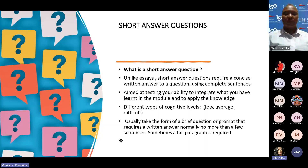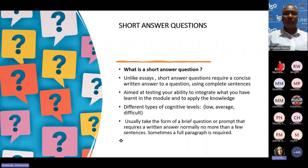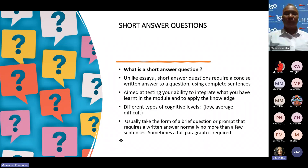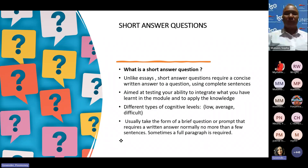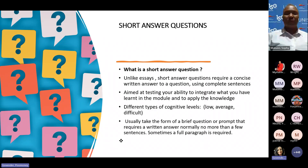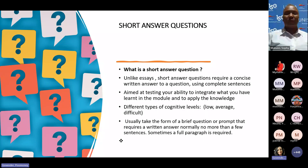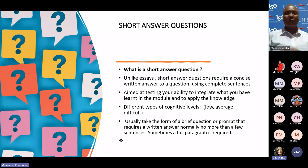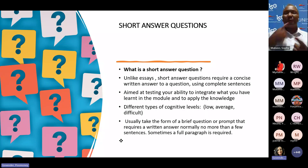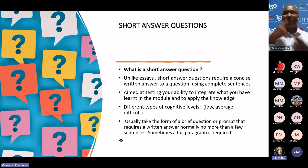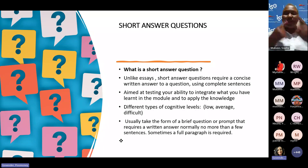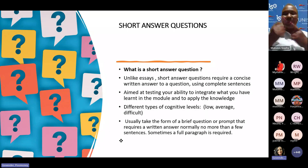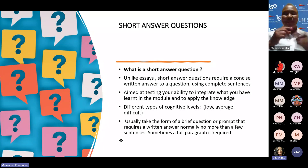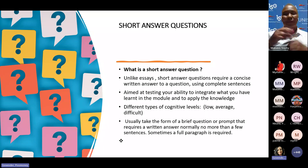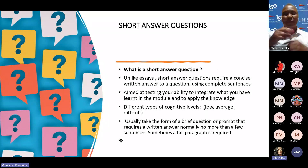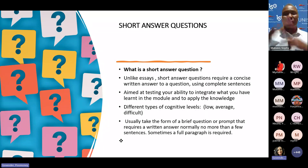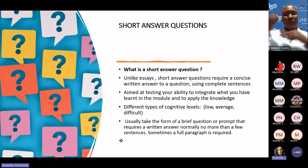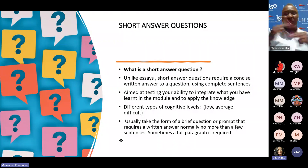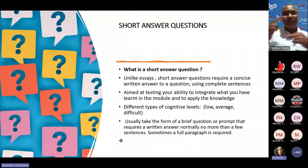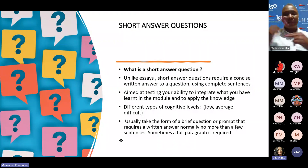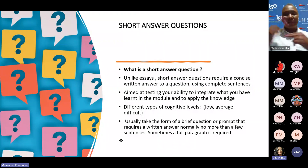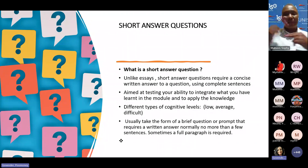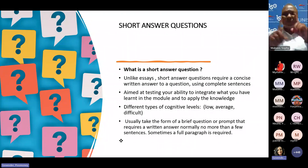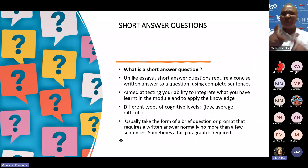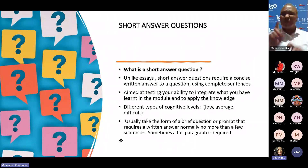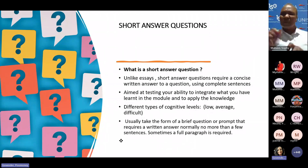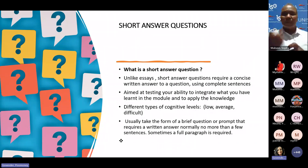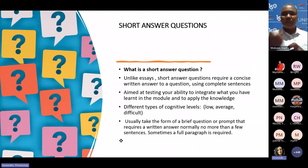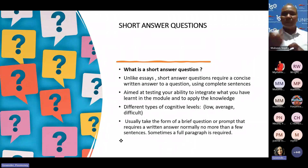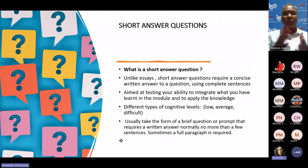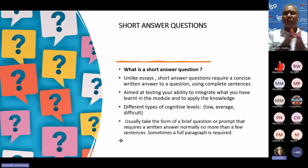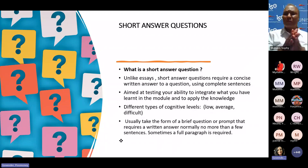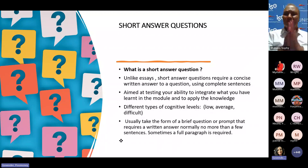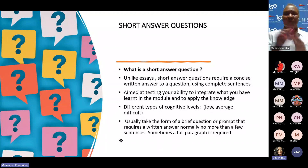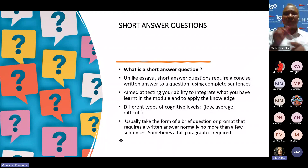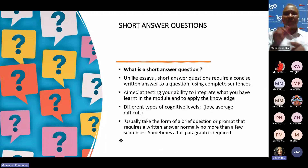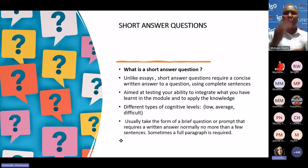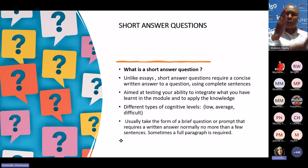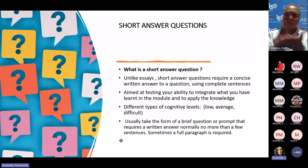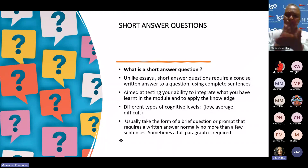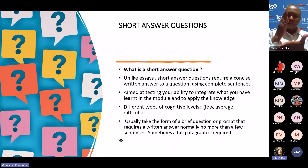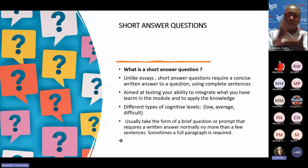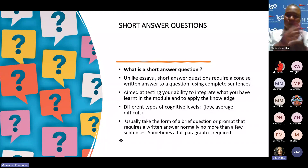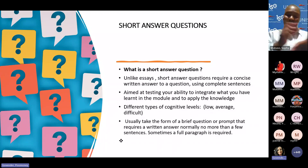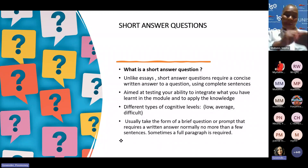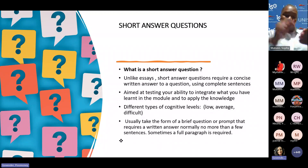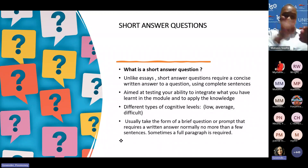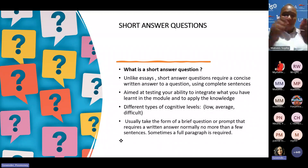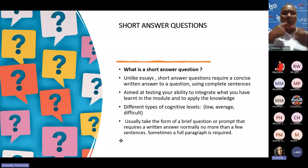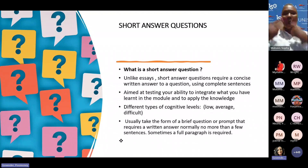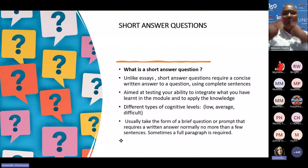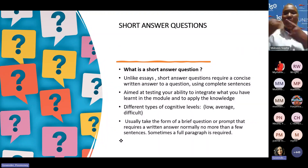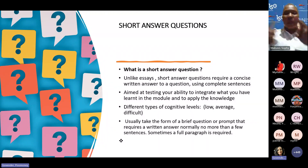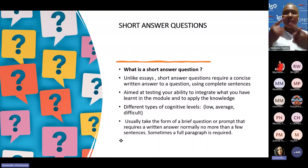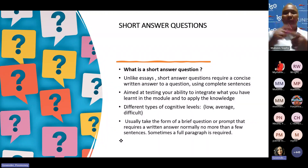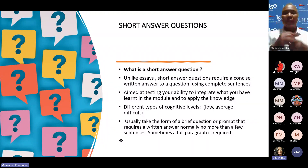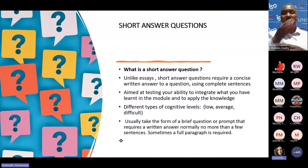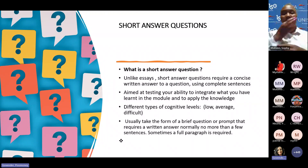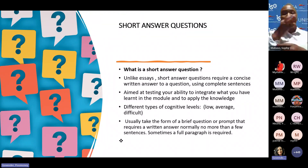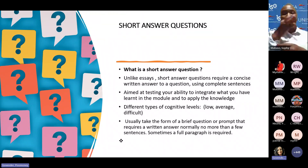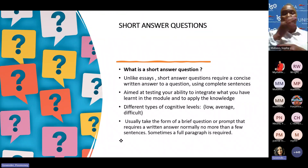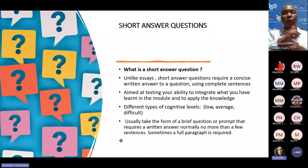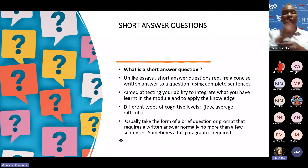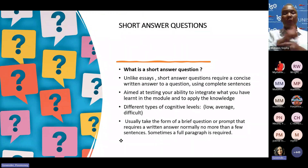question, unlike essays, short answer questions require a concise written answer to a question using complete